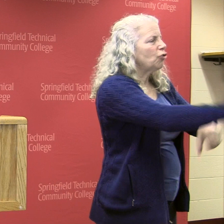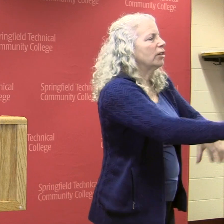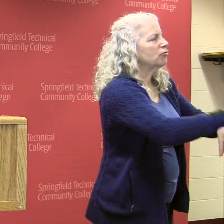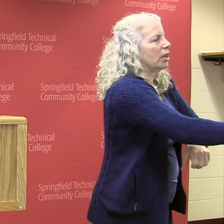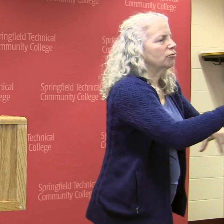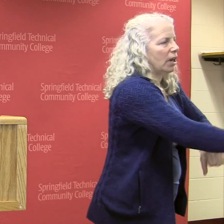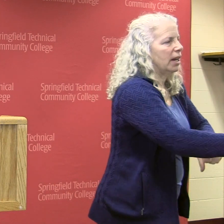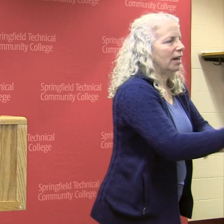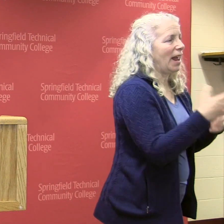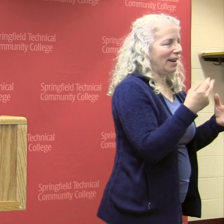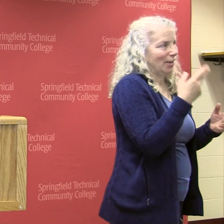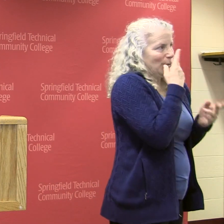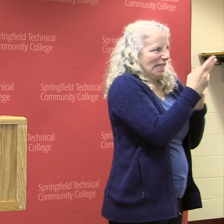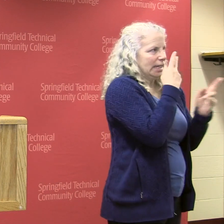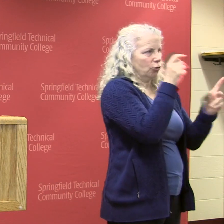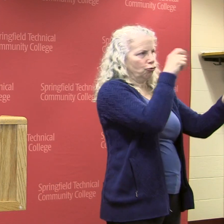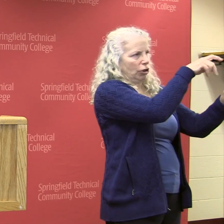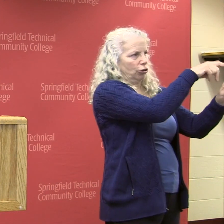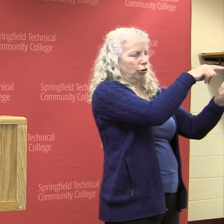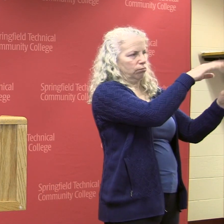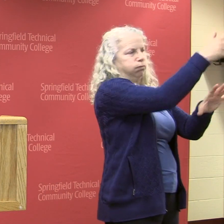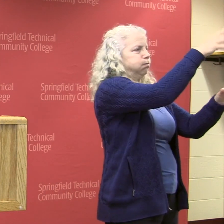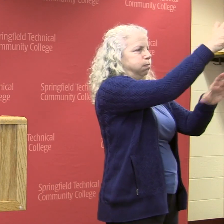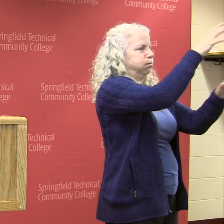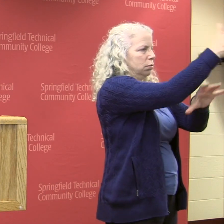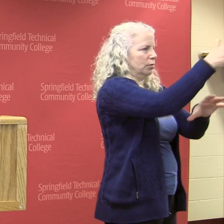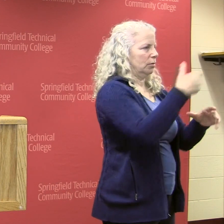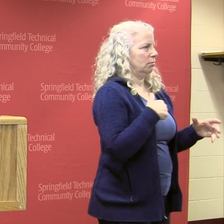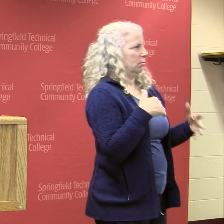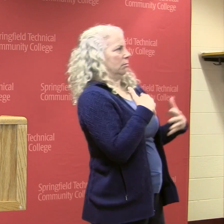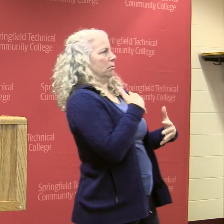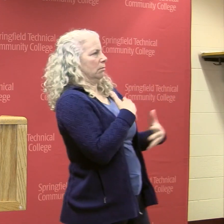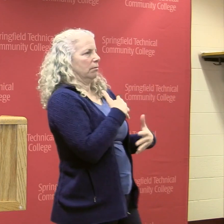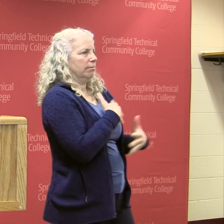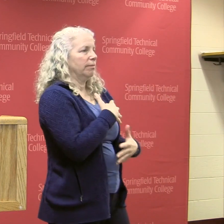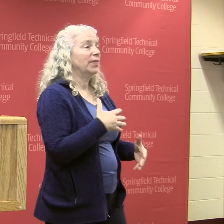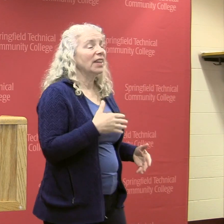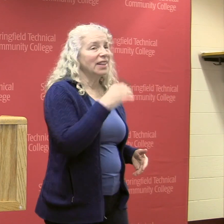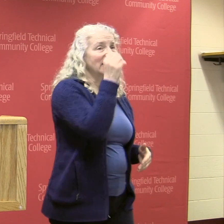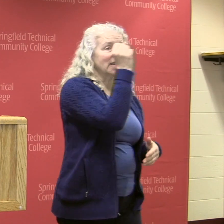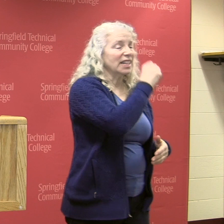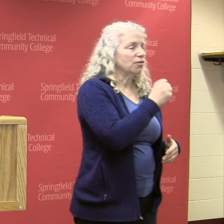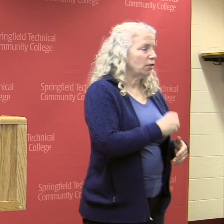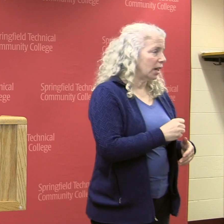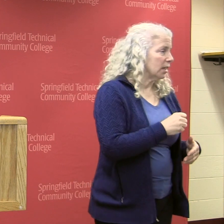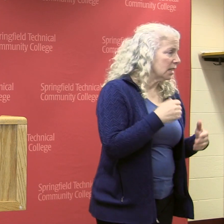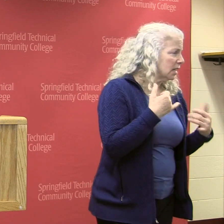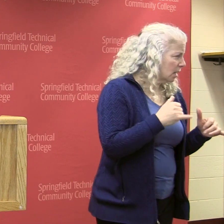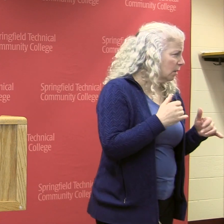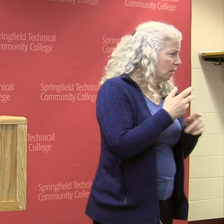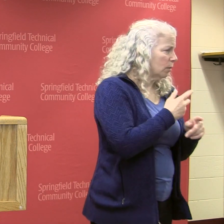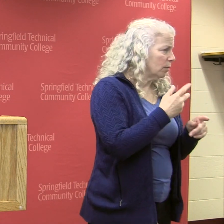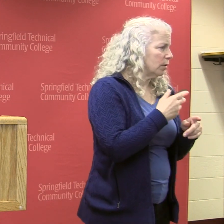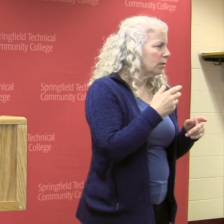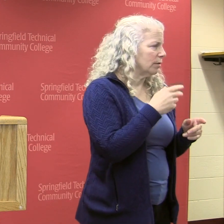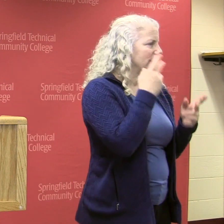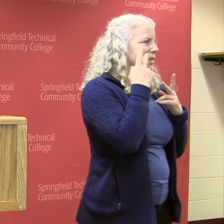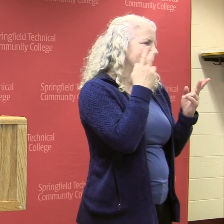having a lot of triggers. It was scary. My schizophrenia was noticeable. A lot of people